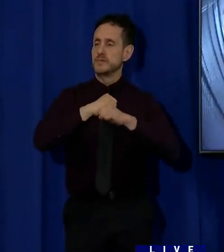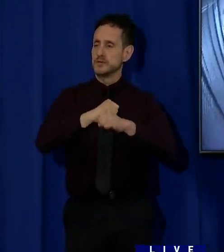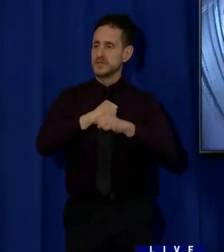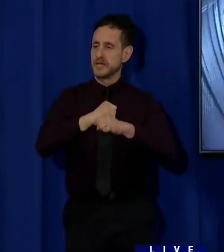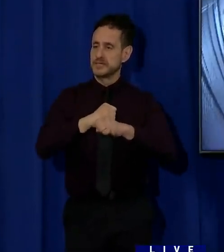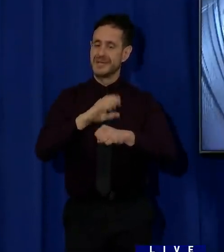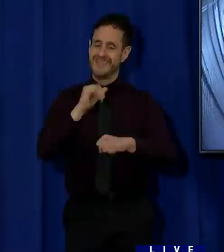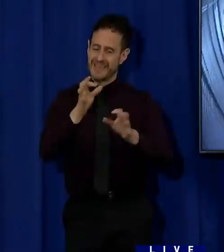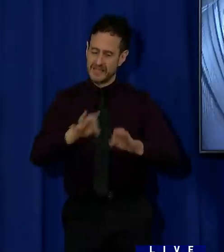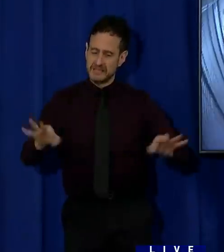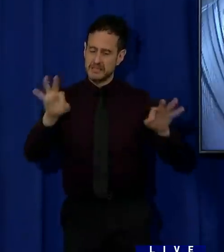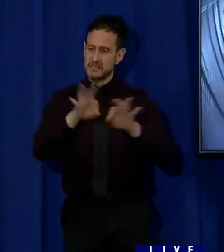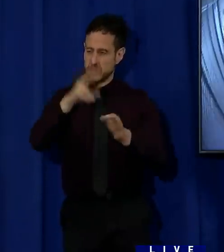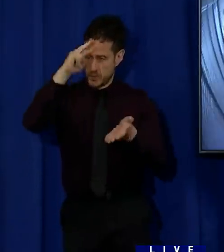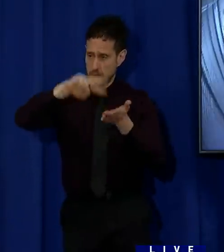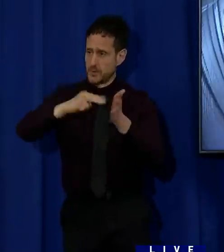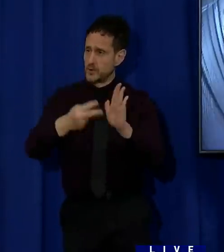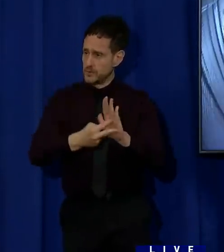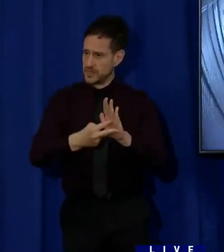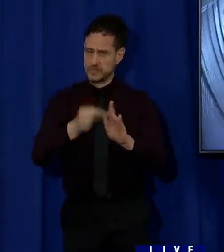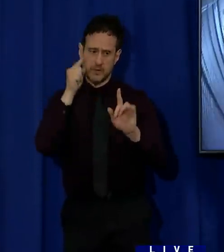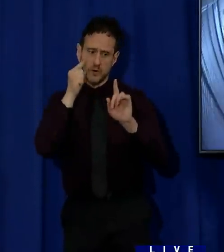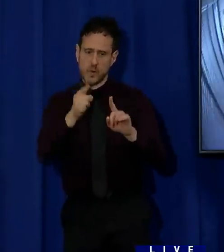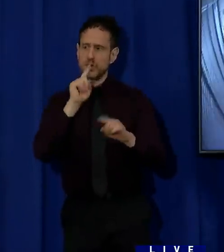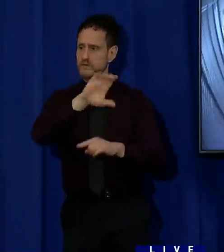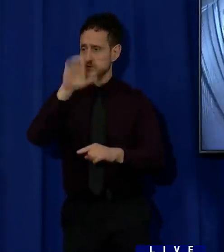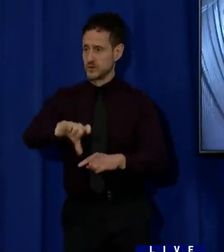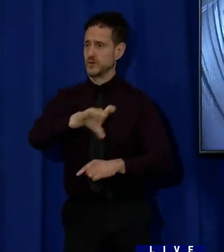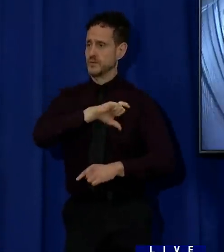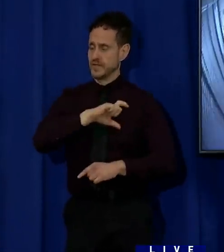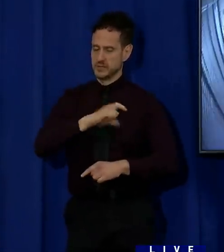essential purpose of the Chicago Police Department.